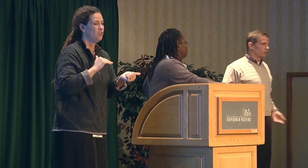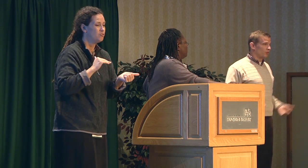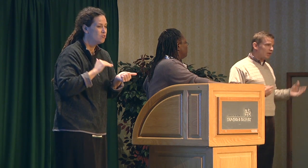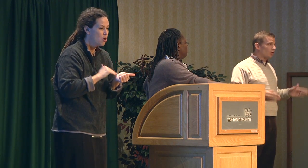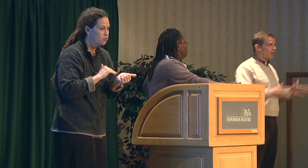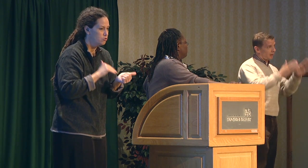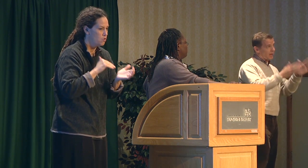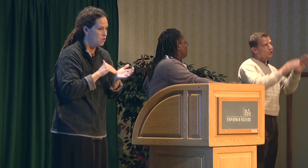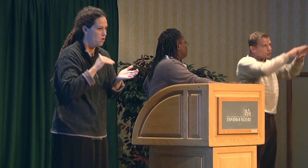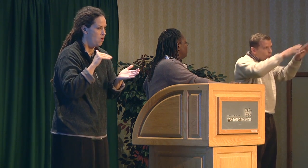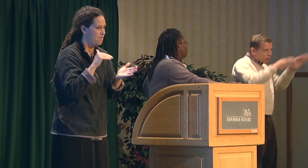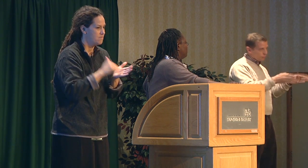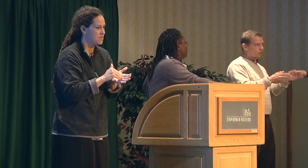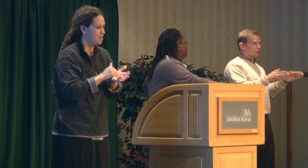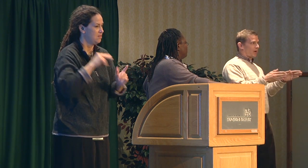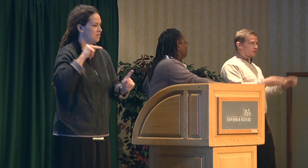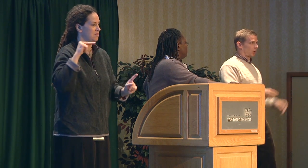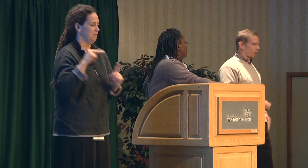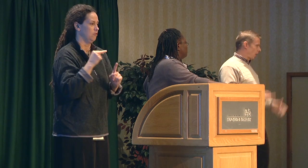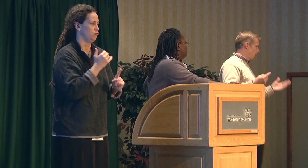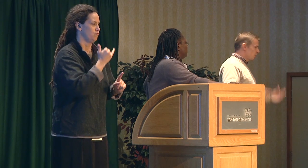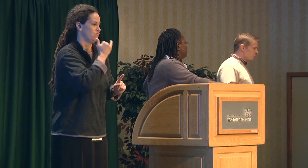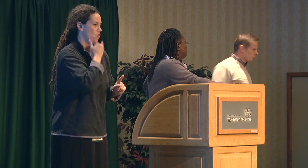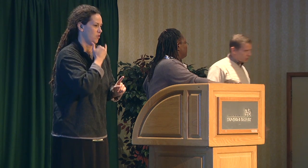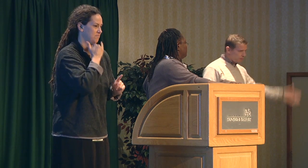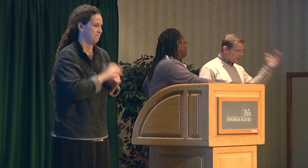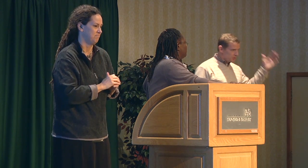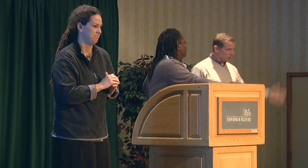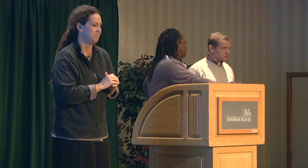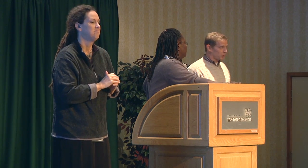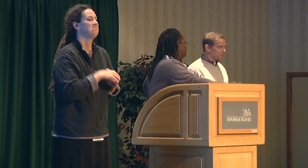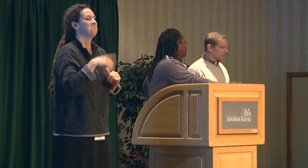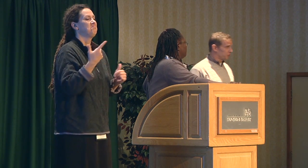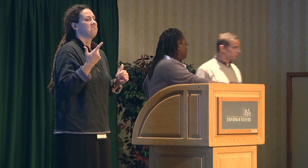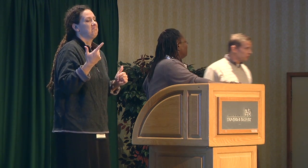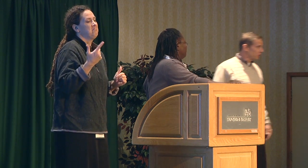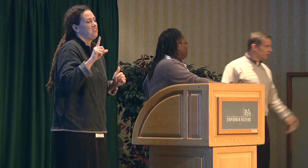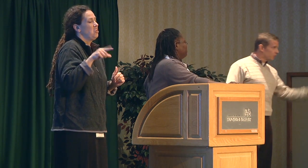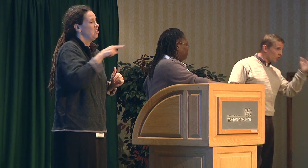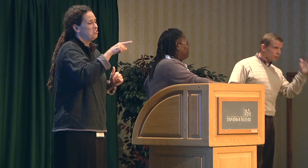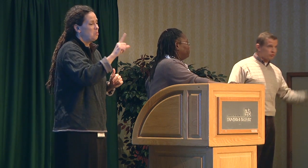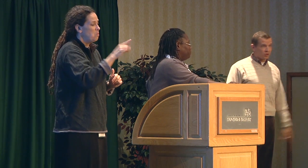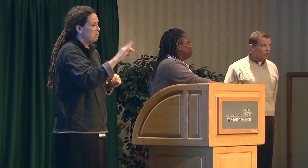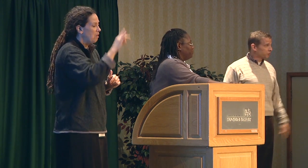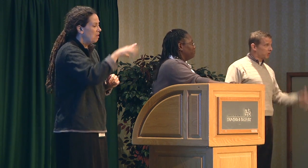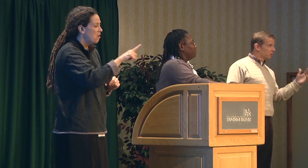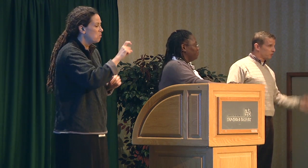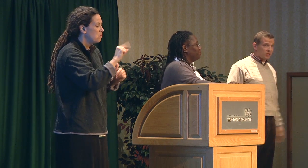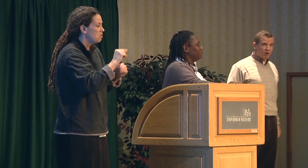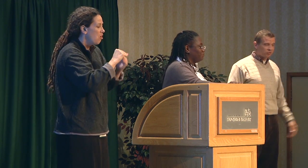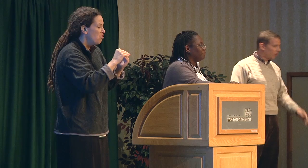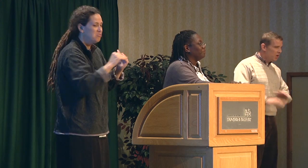about this. They look at it like your little situation, like, well, she's only going to pay me $120, but then that interpreter is going to cost